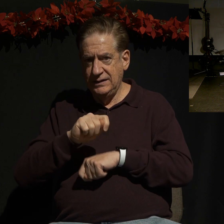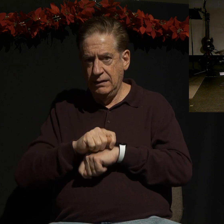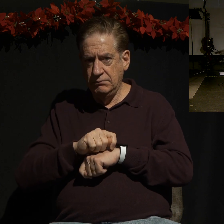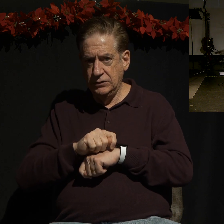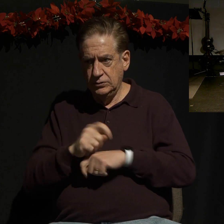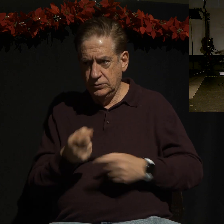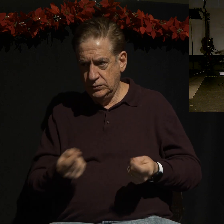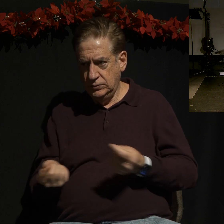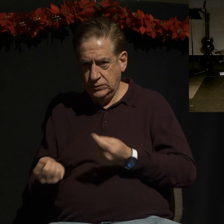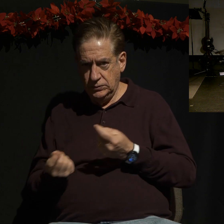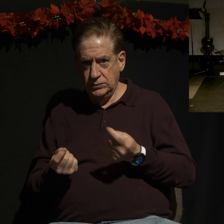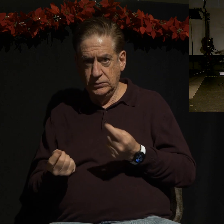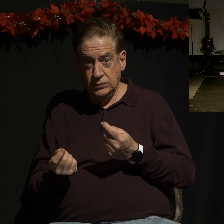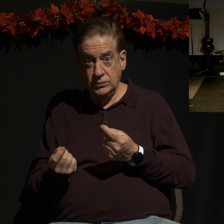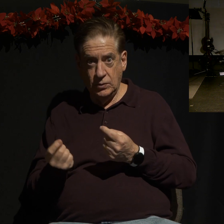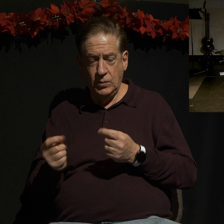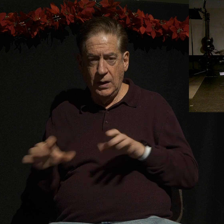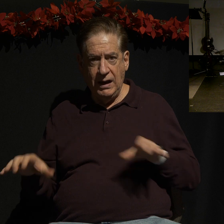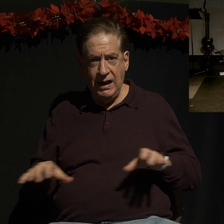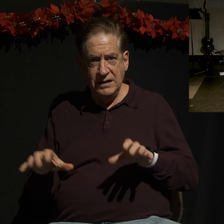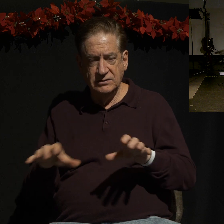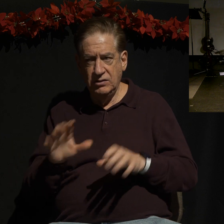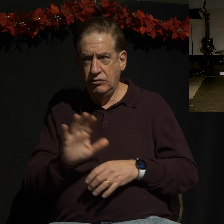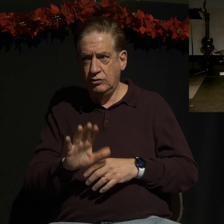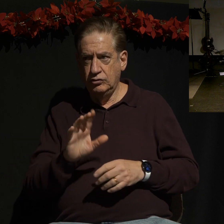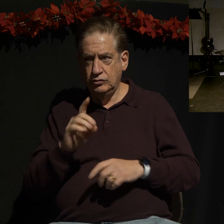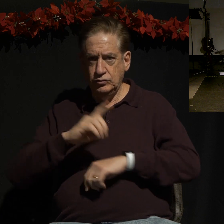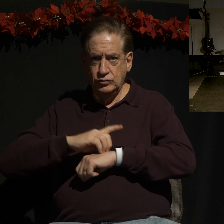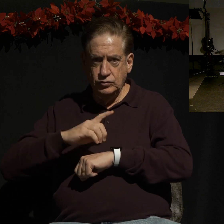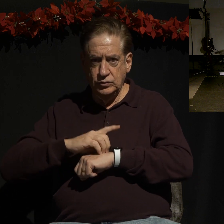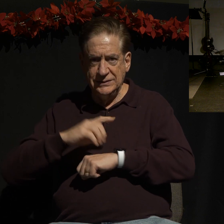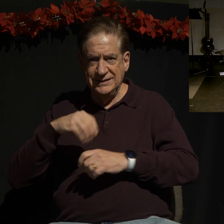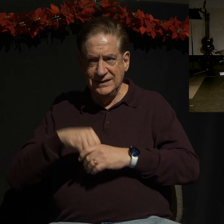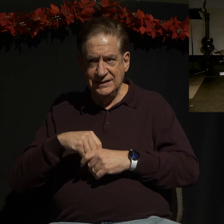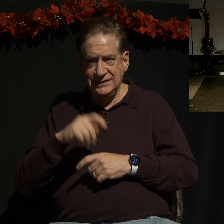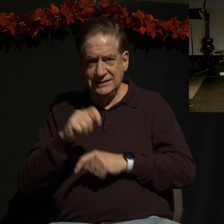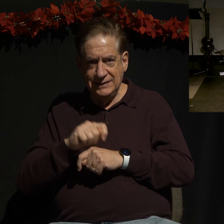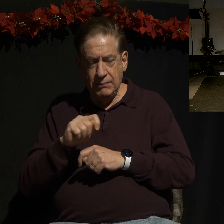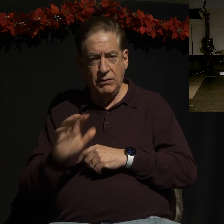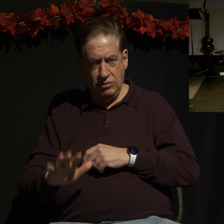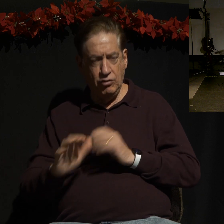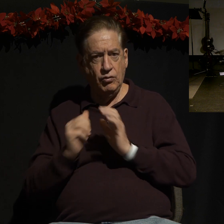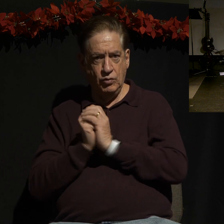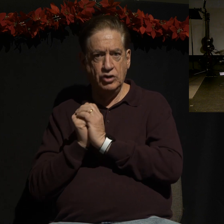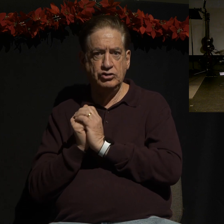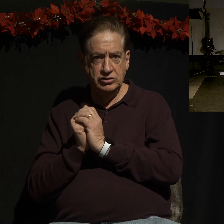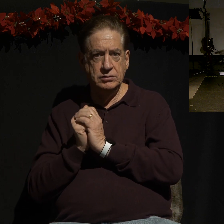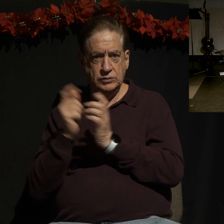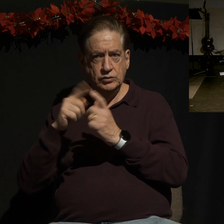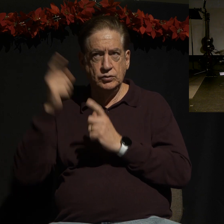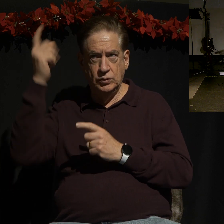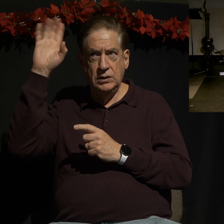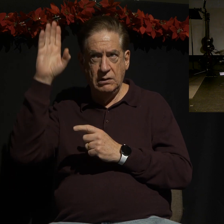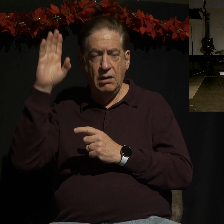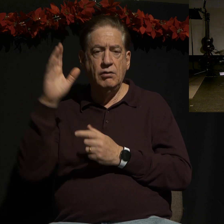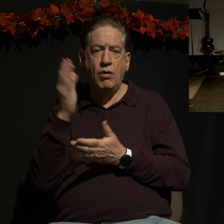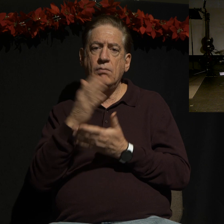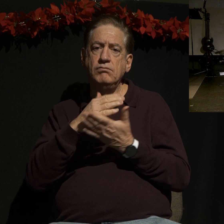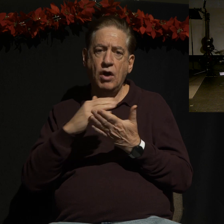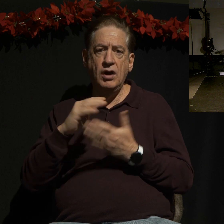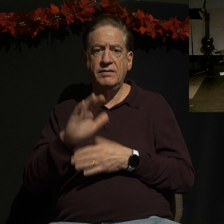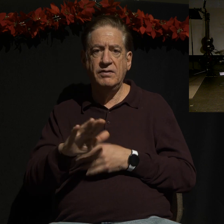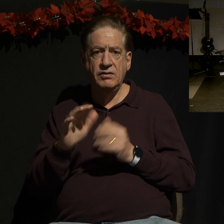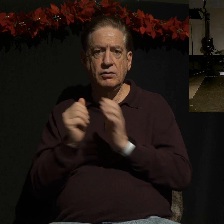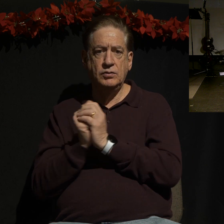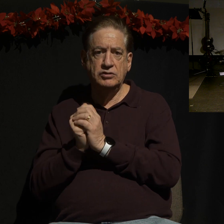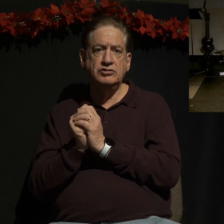So this acting out their duties in the temple, this was their worship to God, or at least a part of their